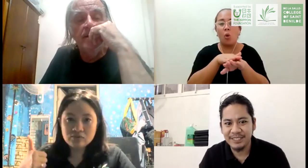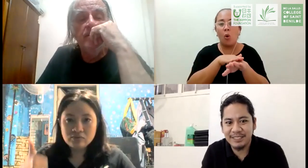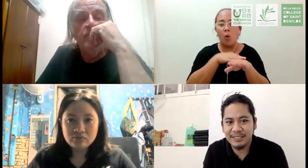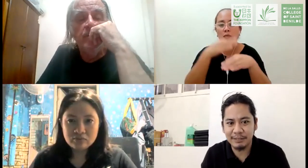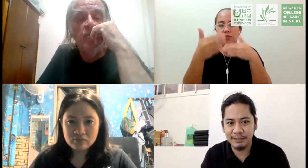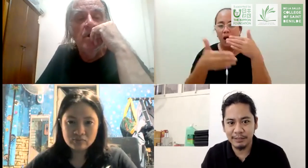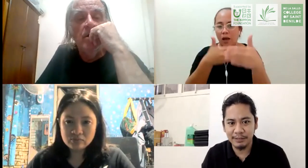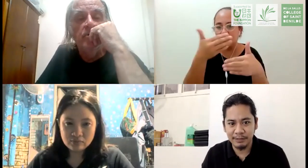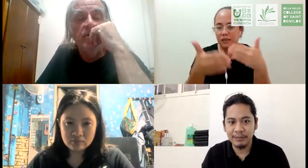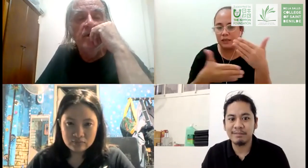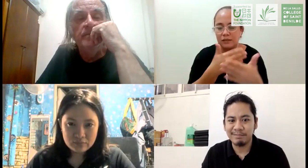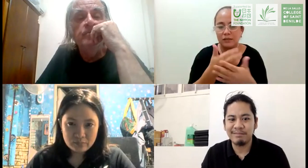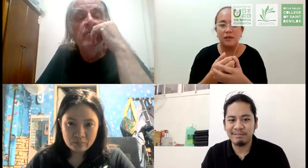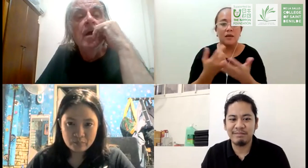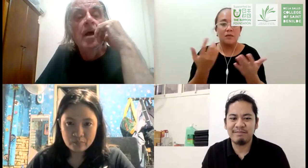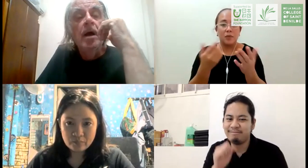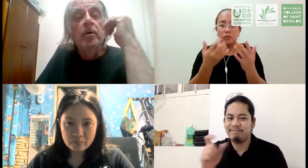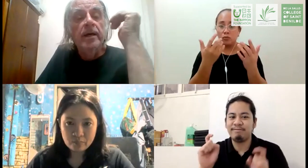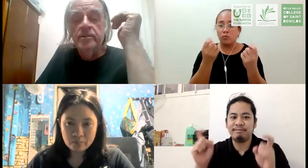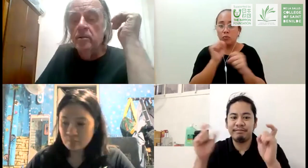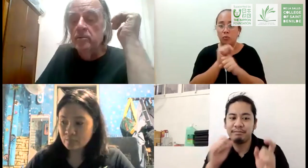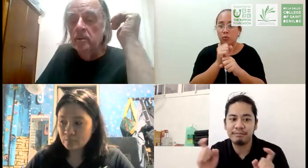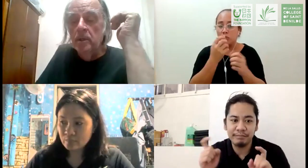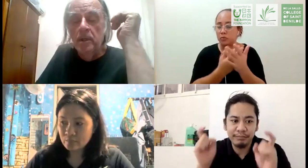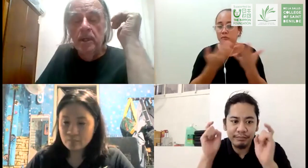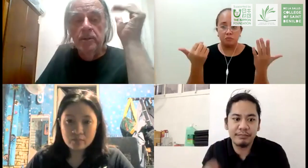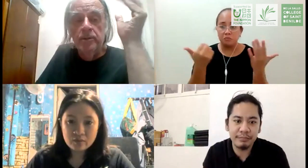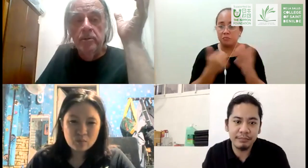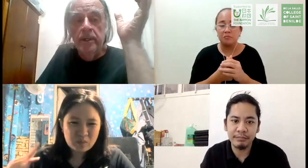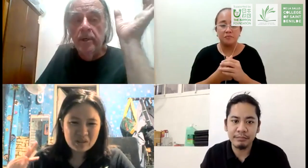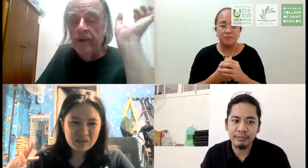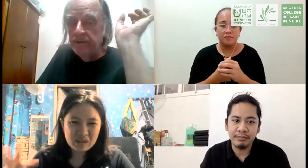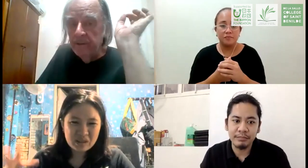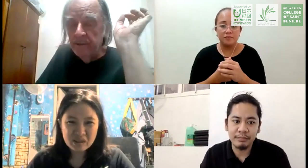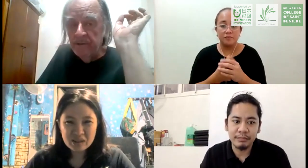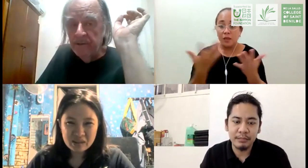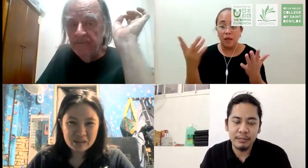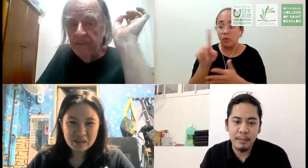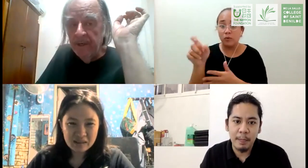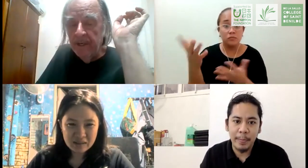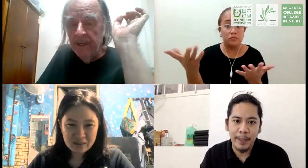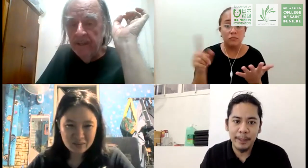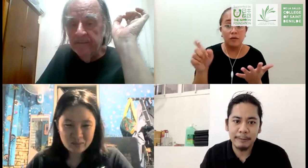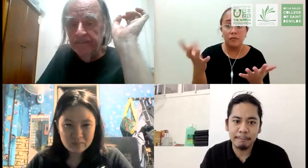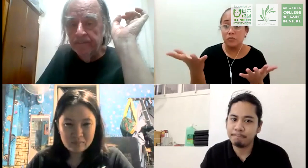you're doing well, all doing well. Okay, so any questions from anybody yet?